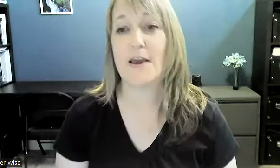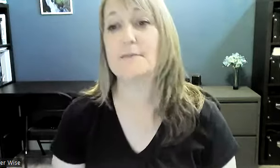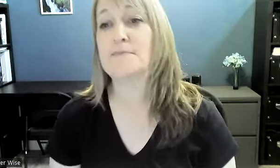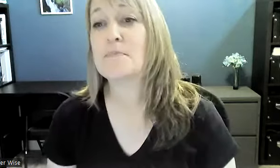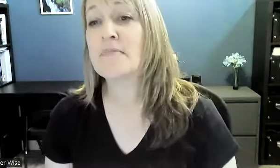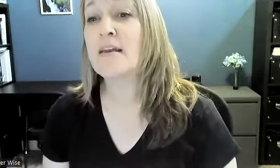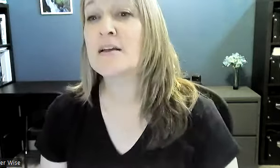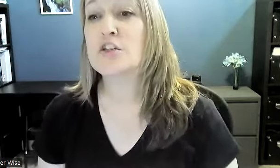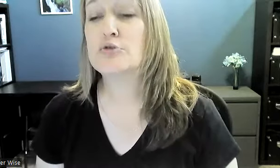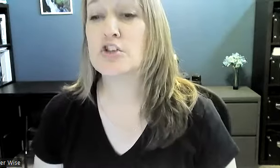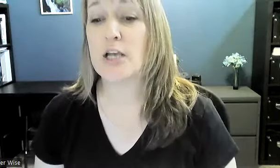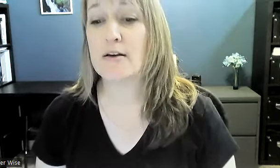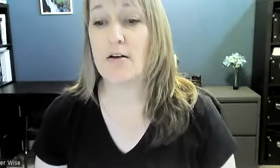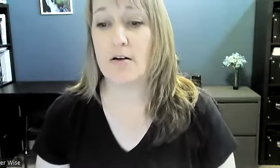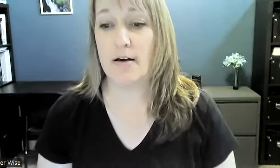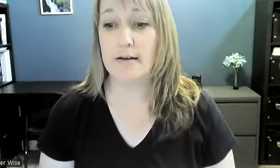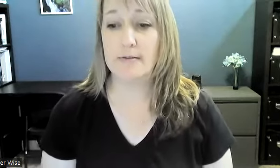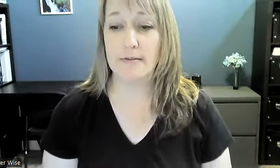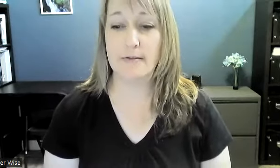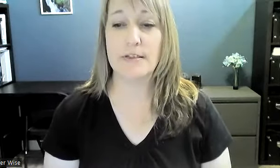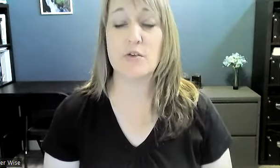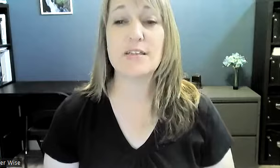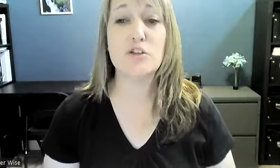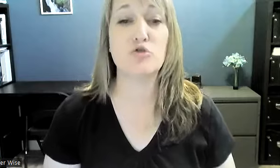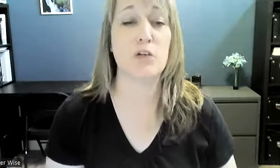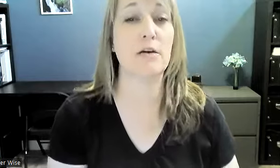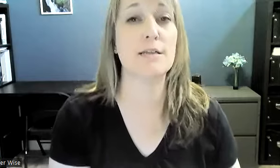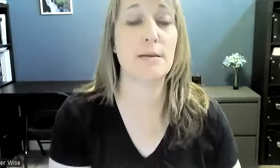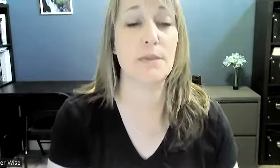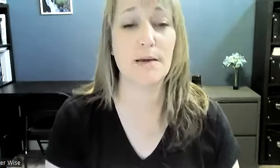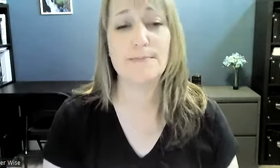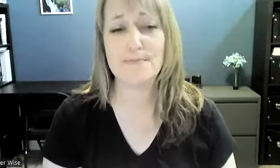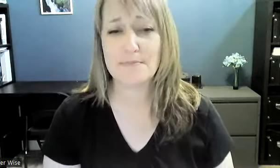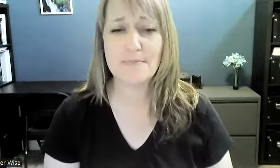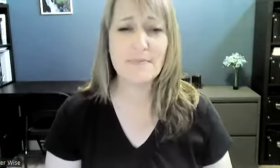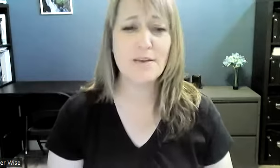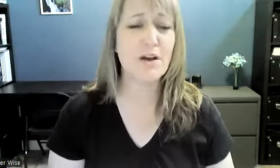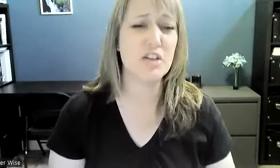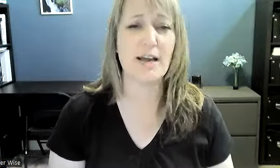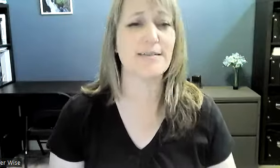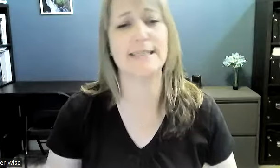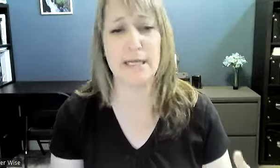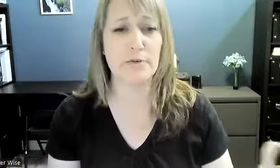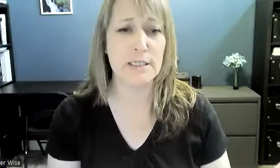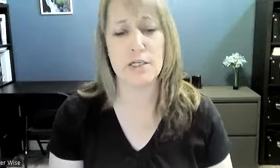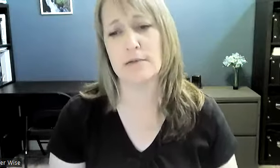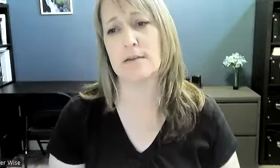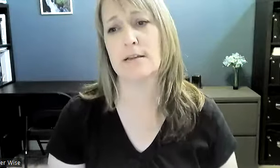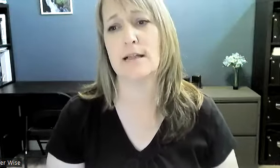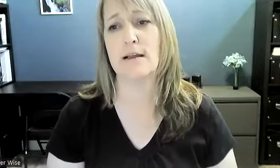Okay. To check on, so this means to check on something, not check, like take a rain check or anything like that,